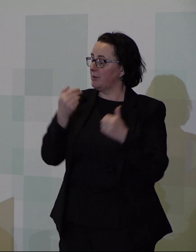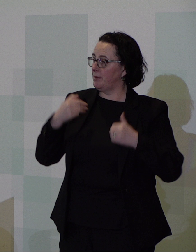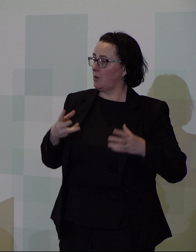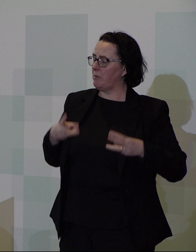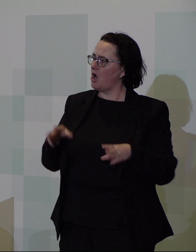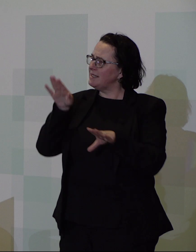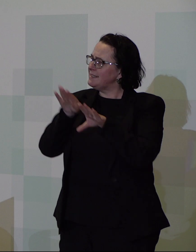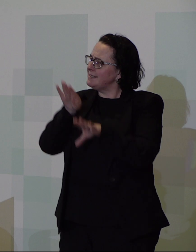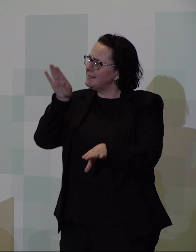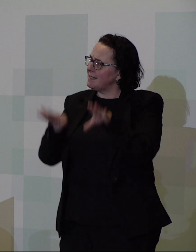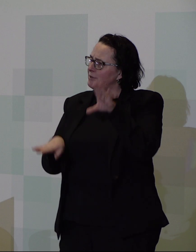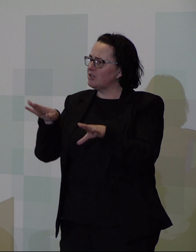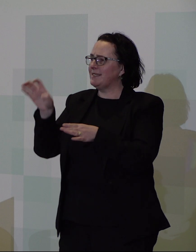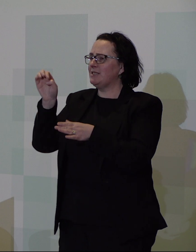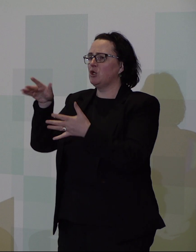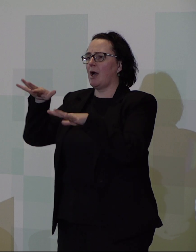the average EU rates.